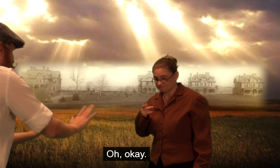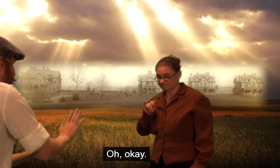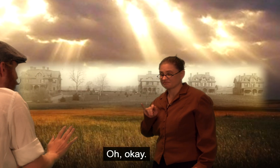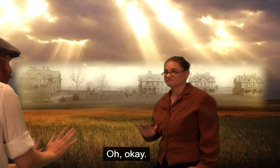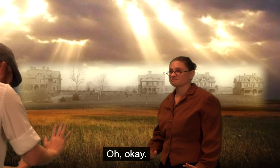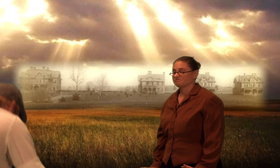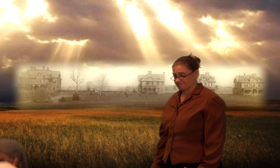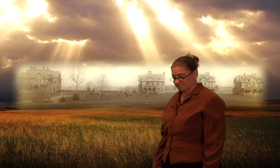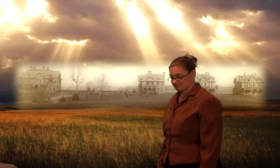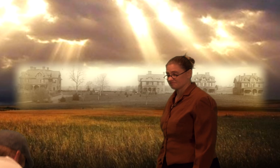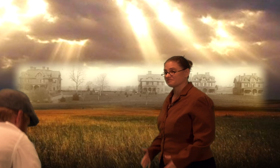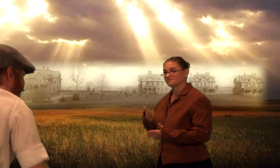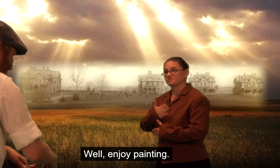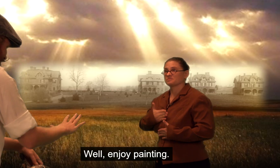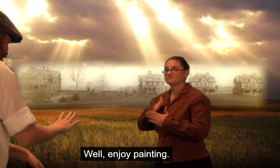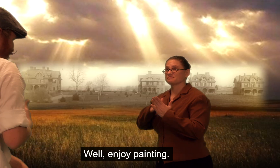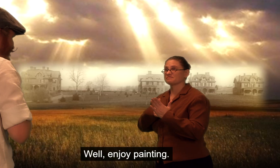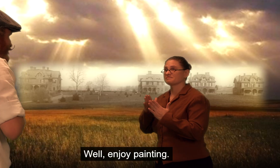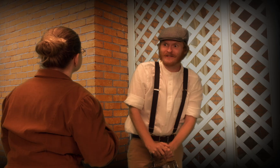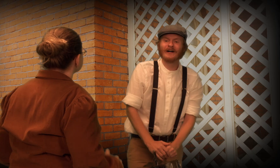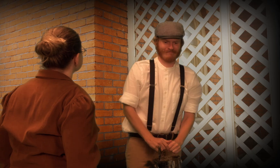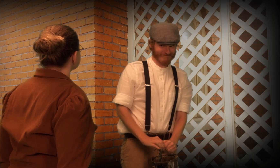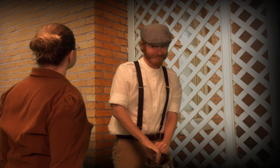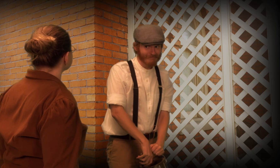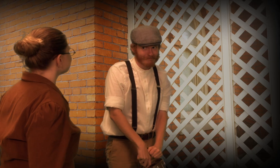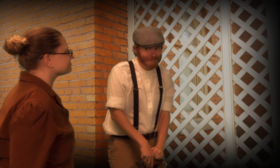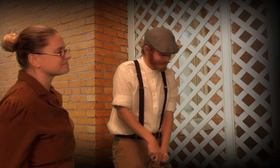Oh, okay. Well, enjoy painting.